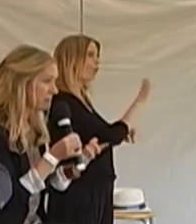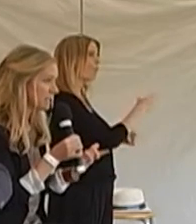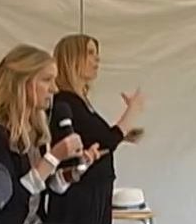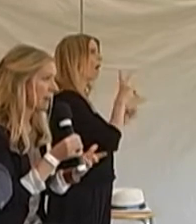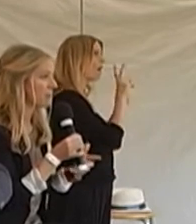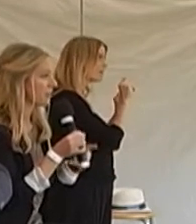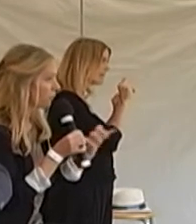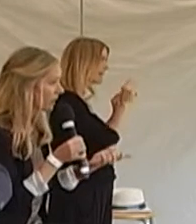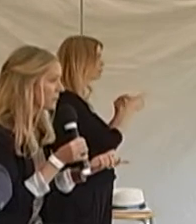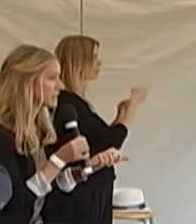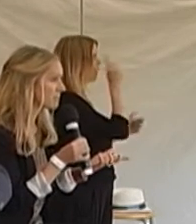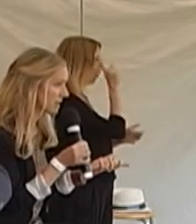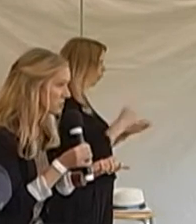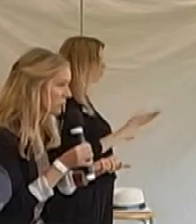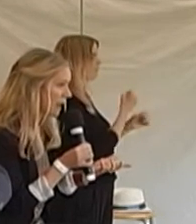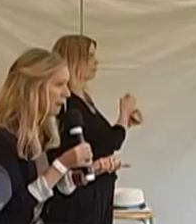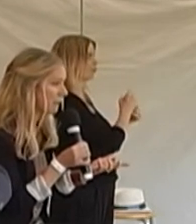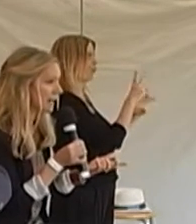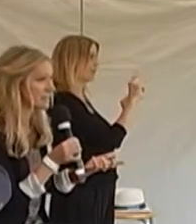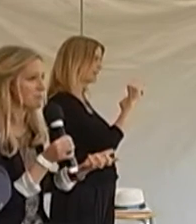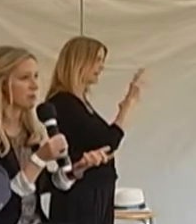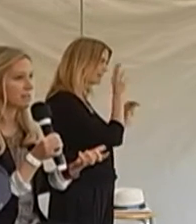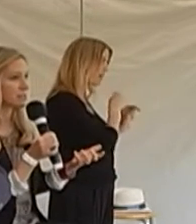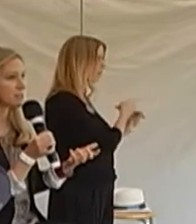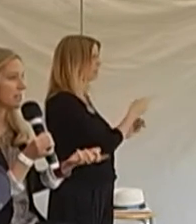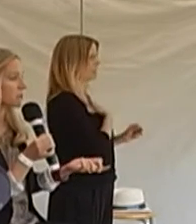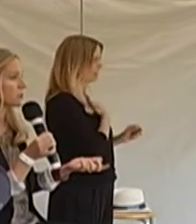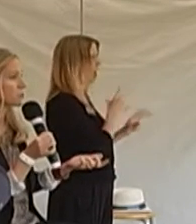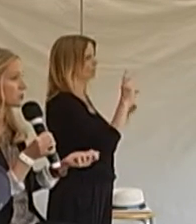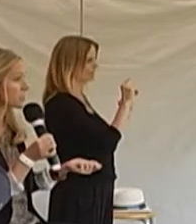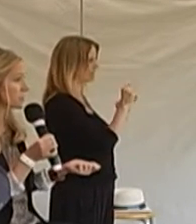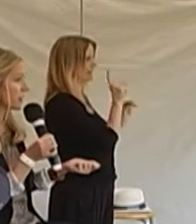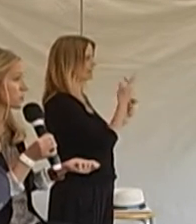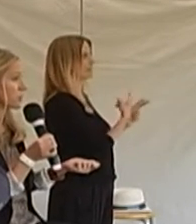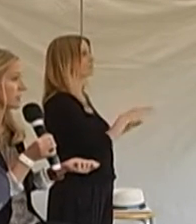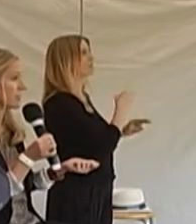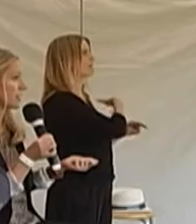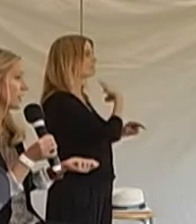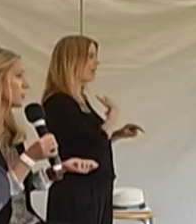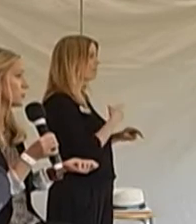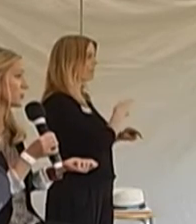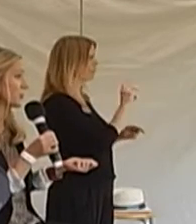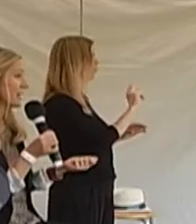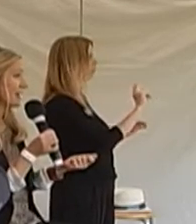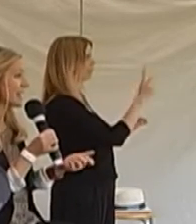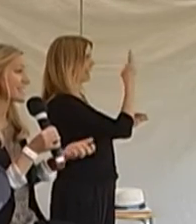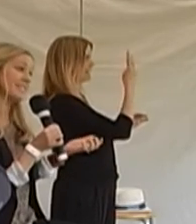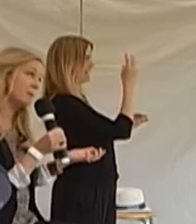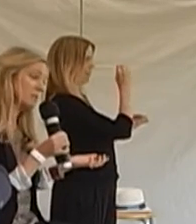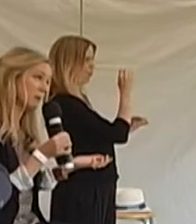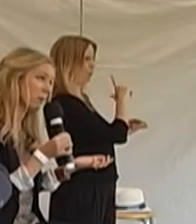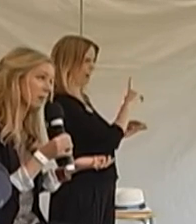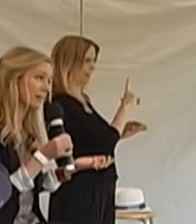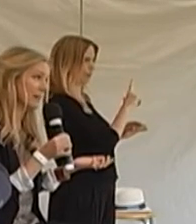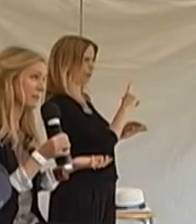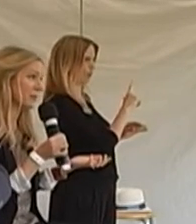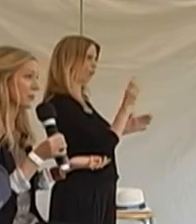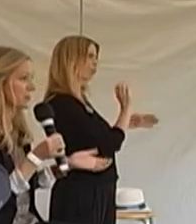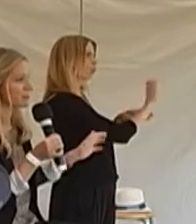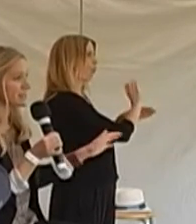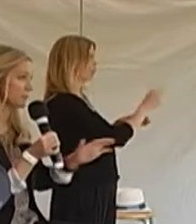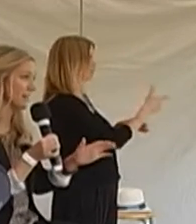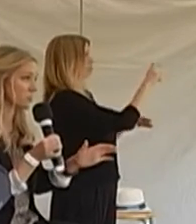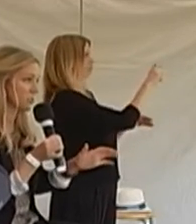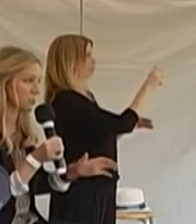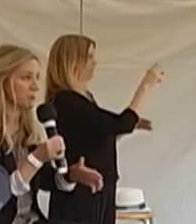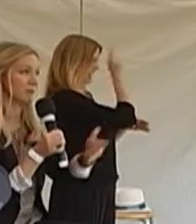they expect to be happy, they work on it to make sure they're happy, and Denmark is the second most productive country in the EU, so it seems to be working. You know,